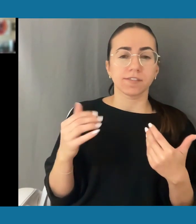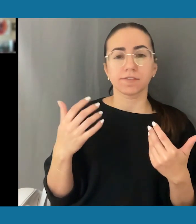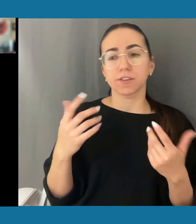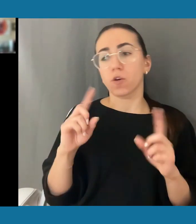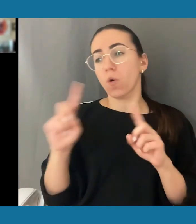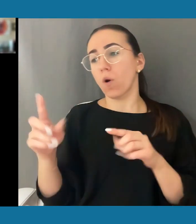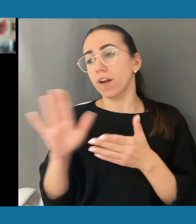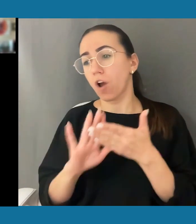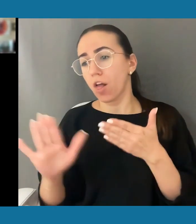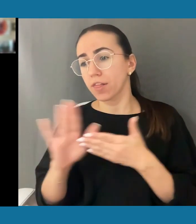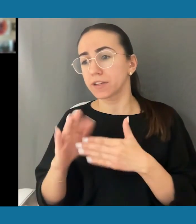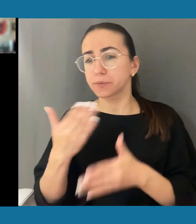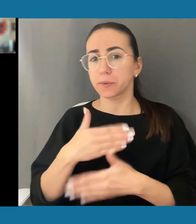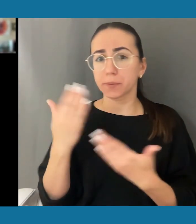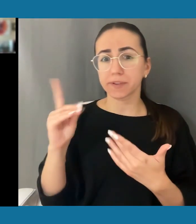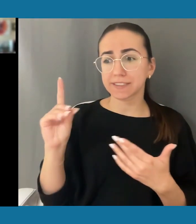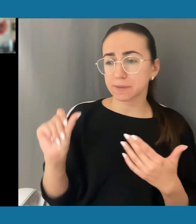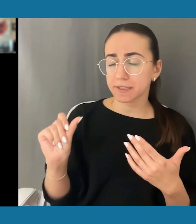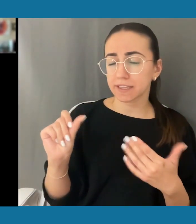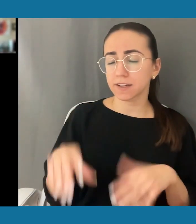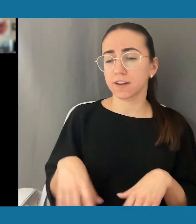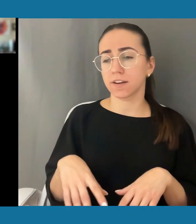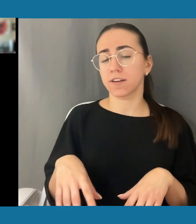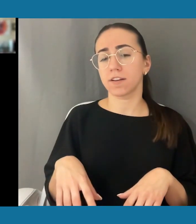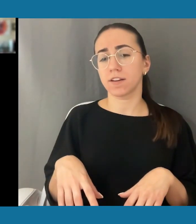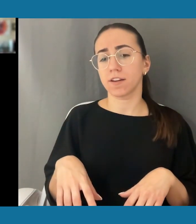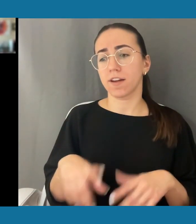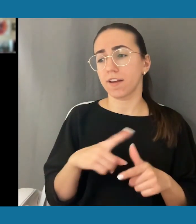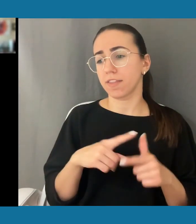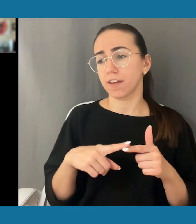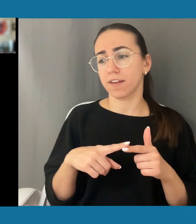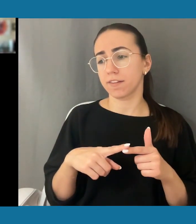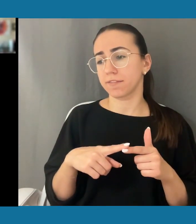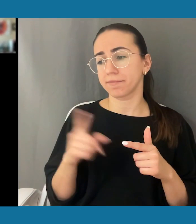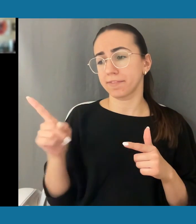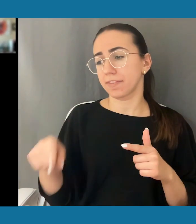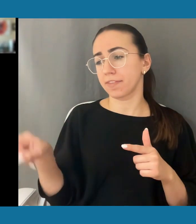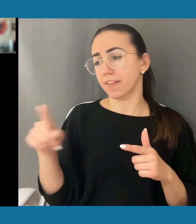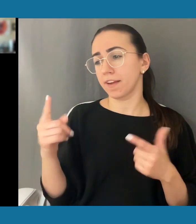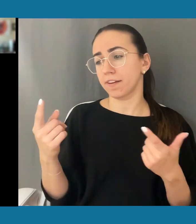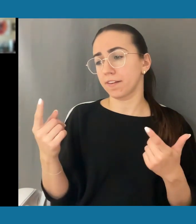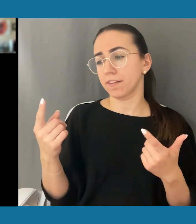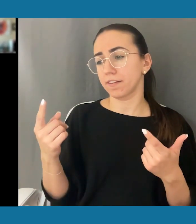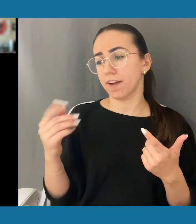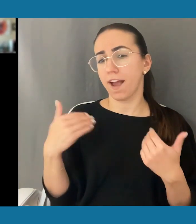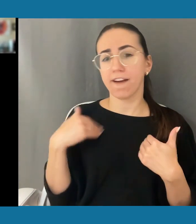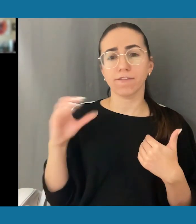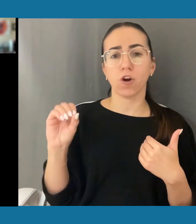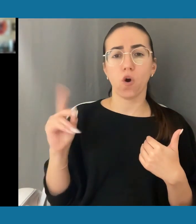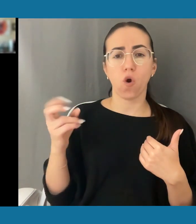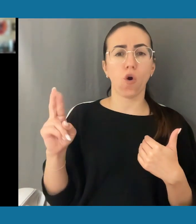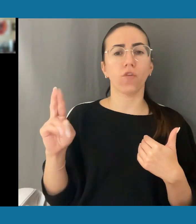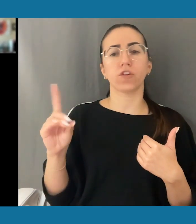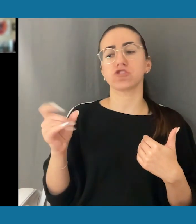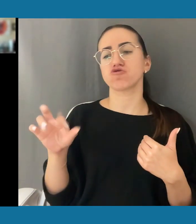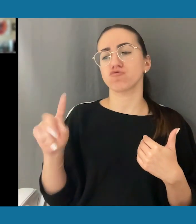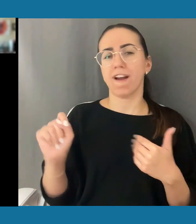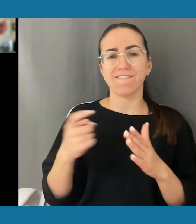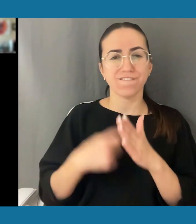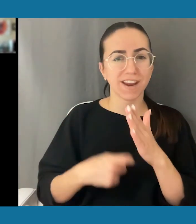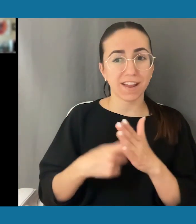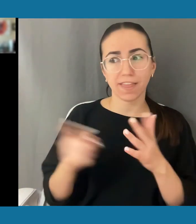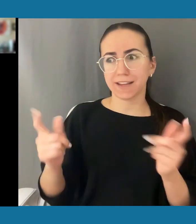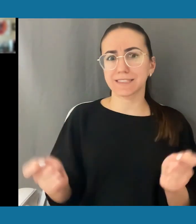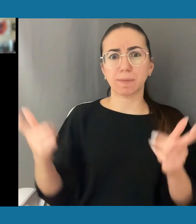and they have an overdraft fee on their bank account because they spent too much money, we're not going to